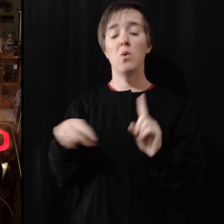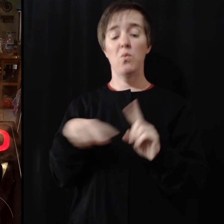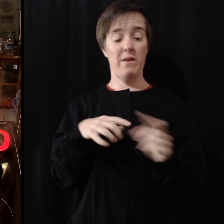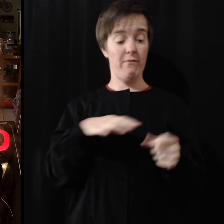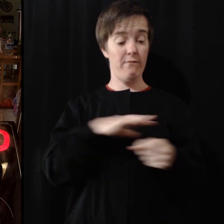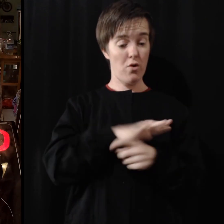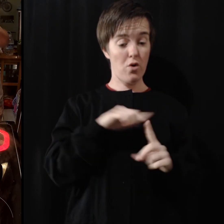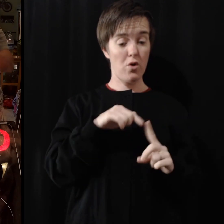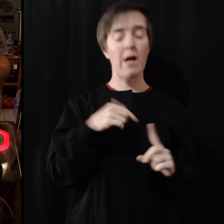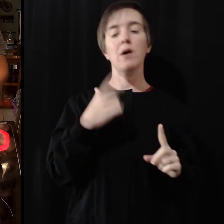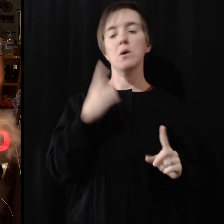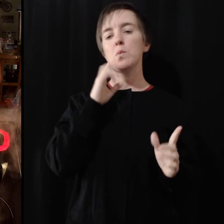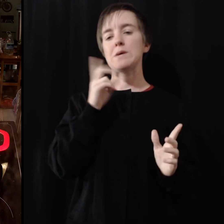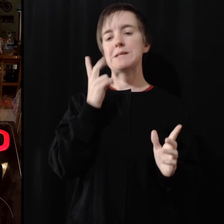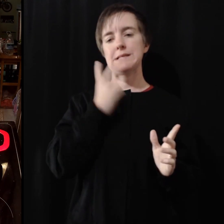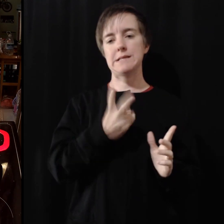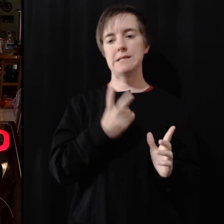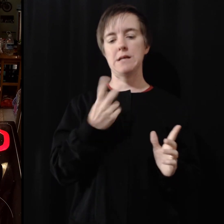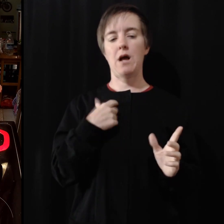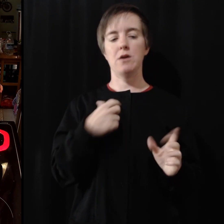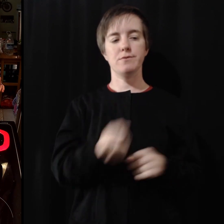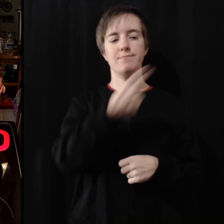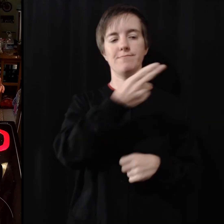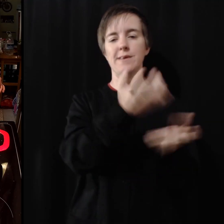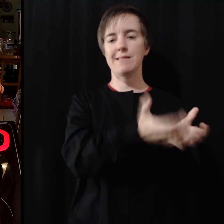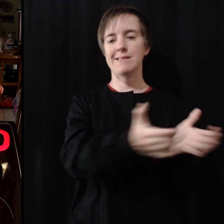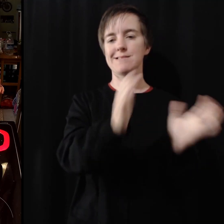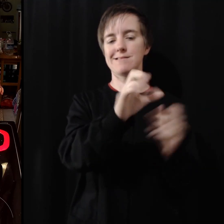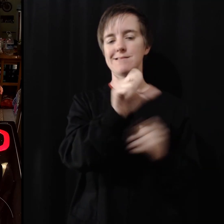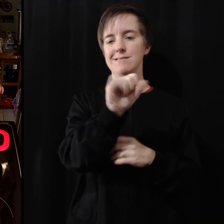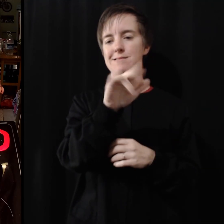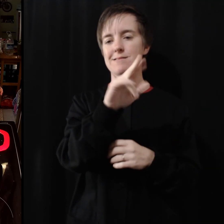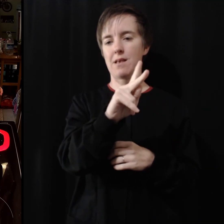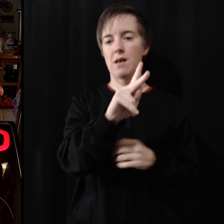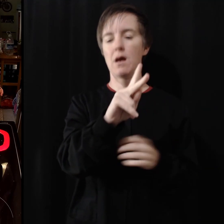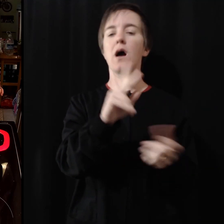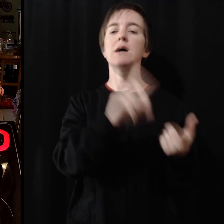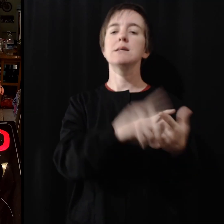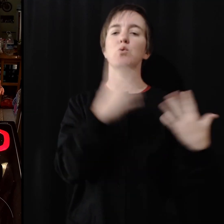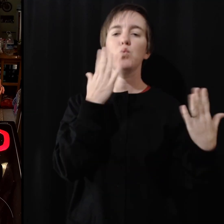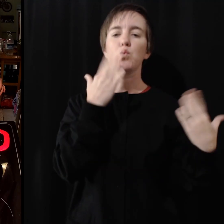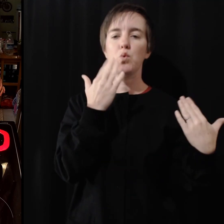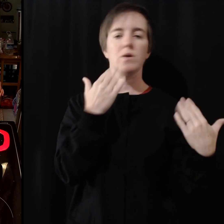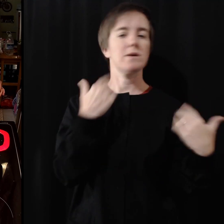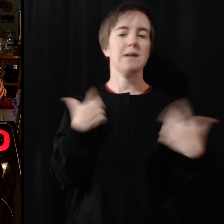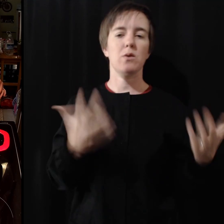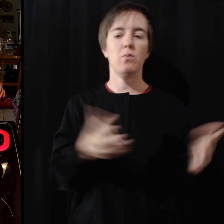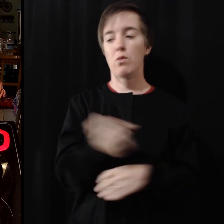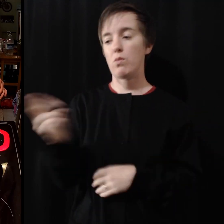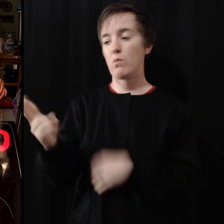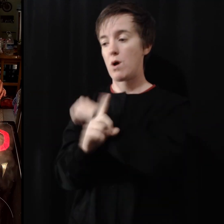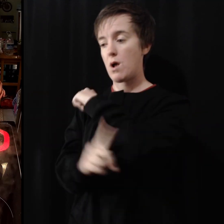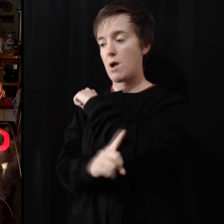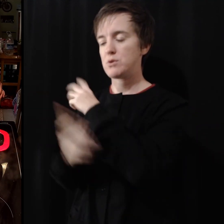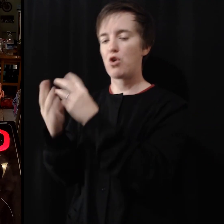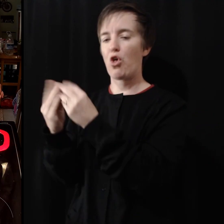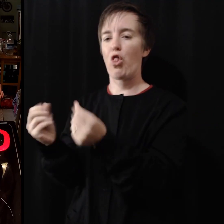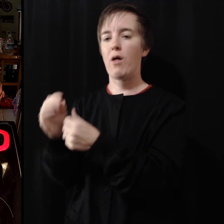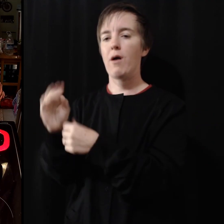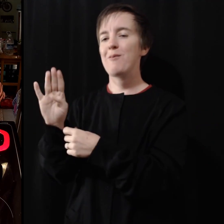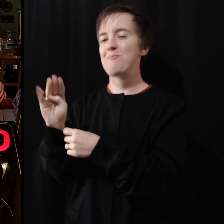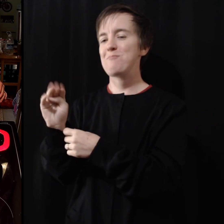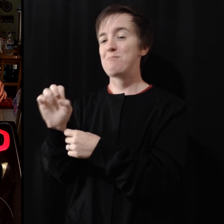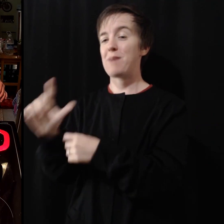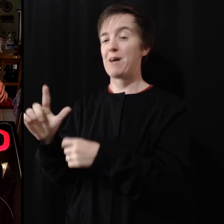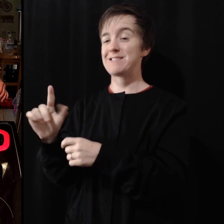When it's full of grease, I throw it in the sink just for a minute, just until it cools off, because I don't want to melt the trash bag.